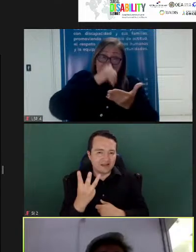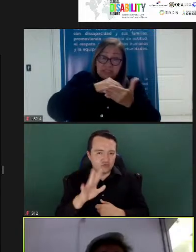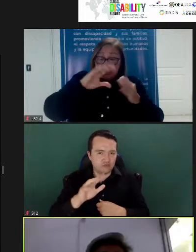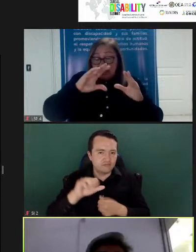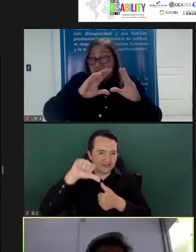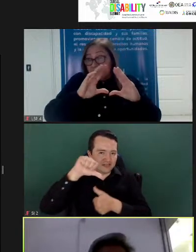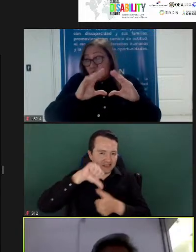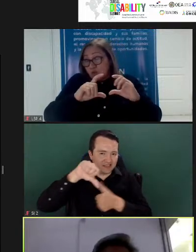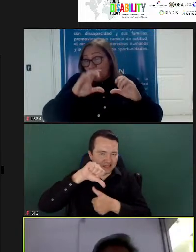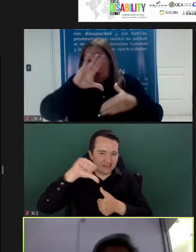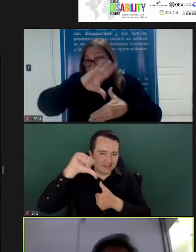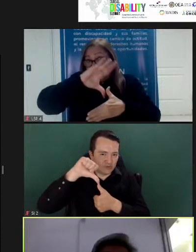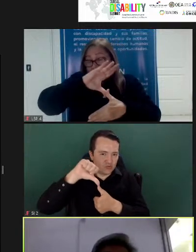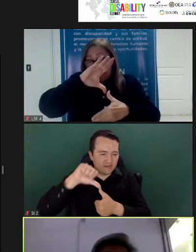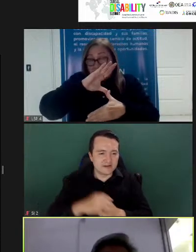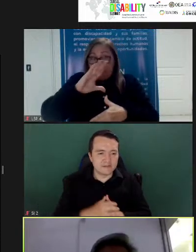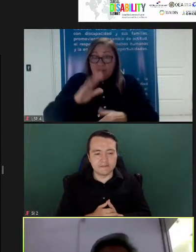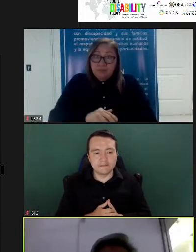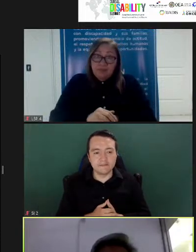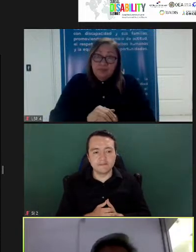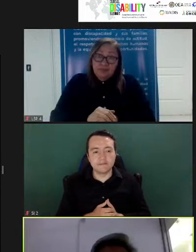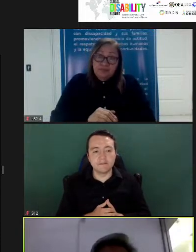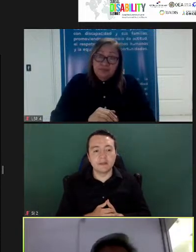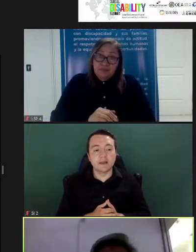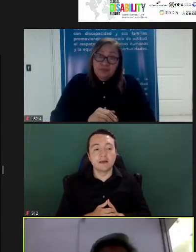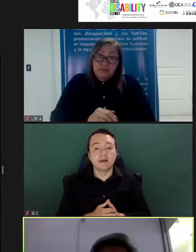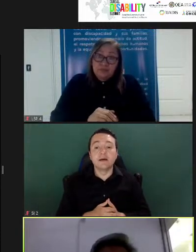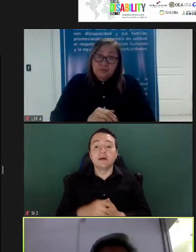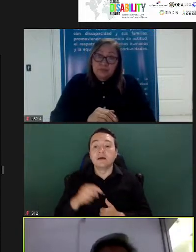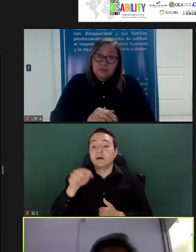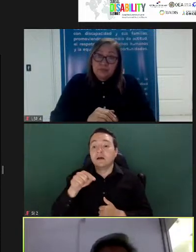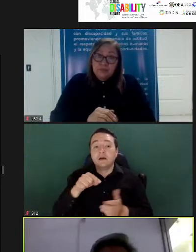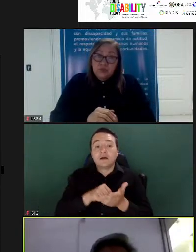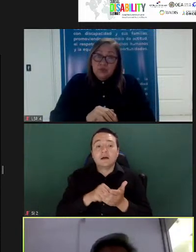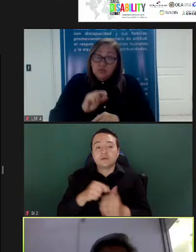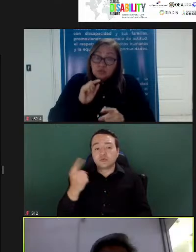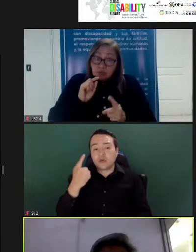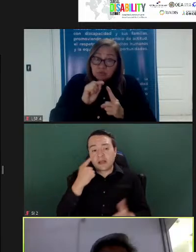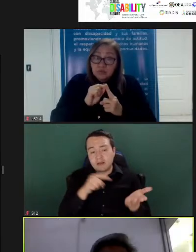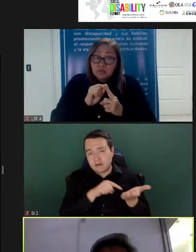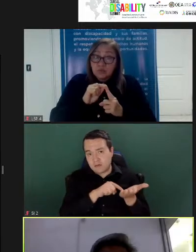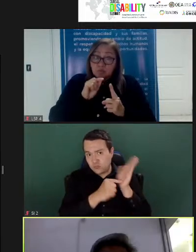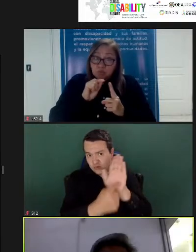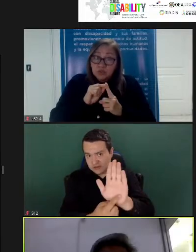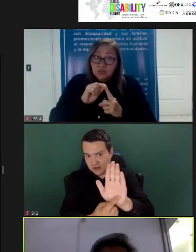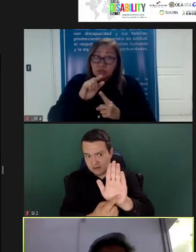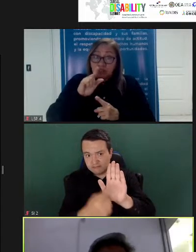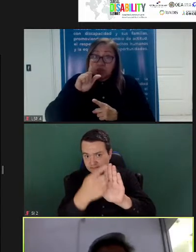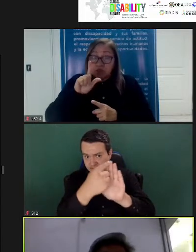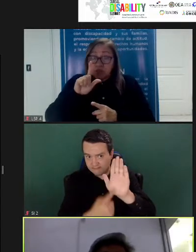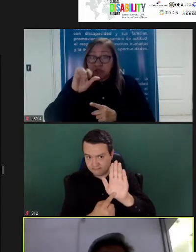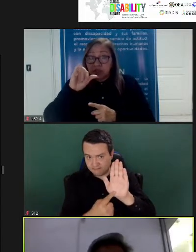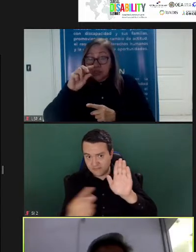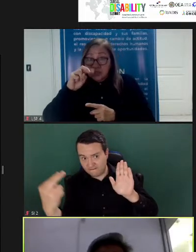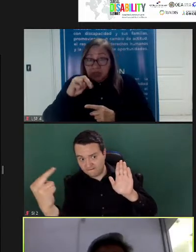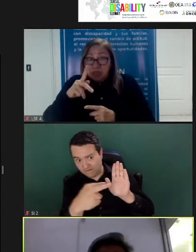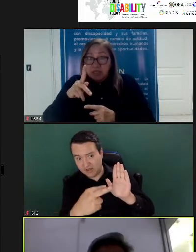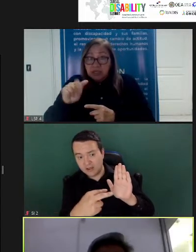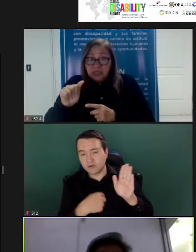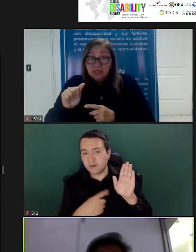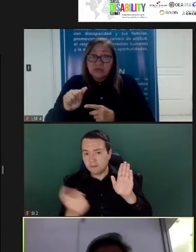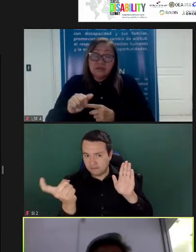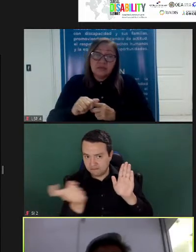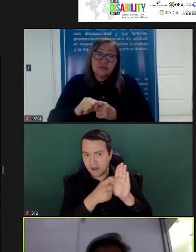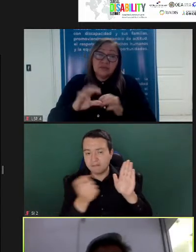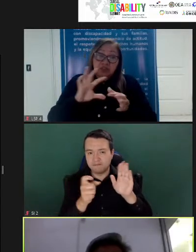three countries in central america so just for you to be able to look at this i am going to